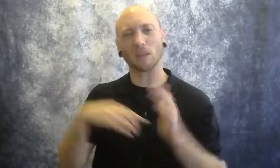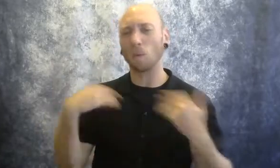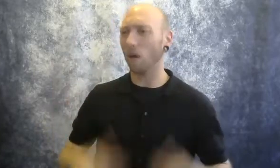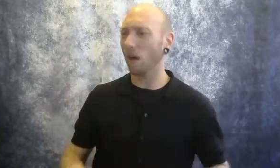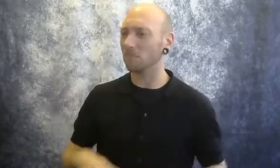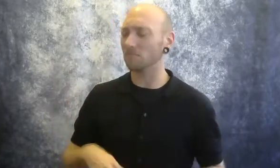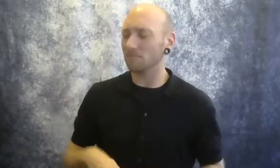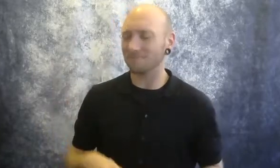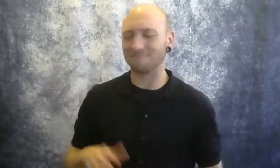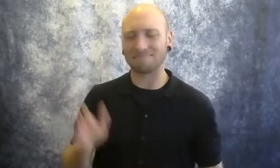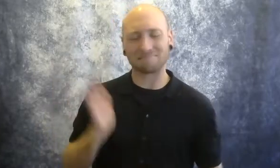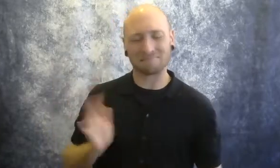this.